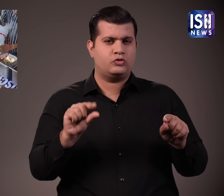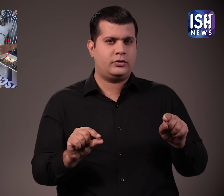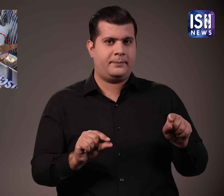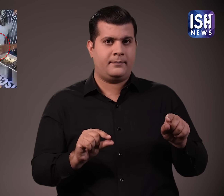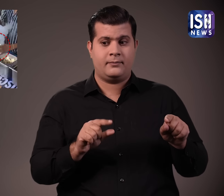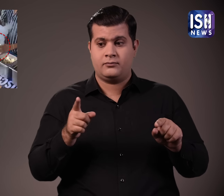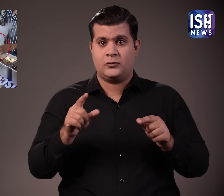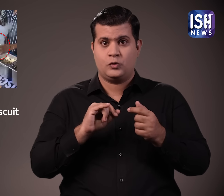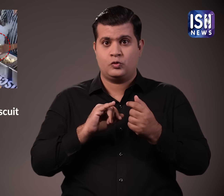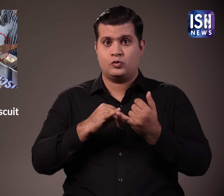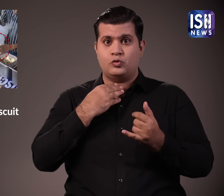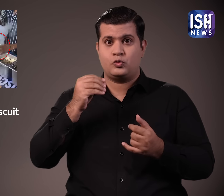Saturine is cheaper than sugar.